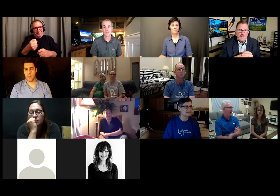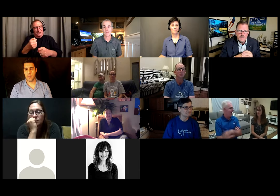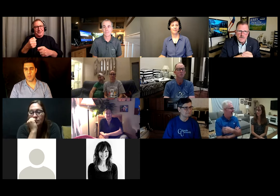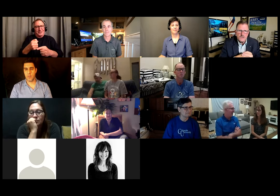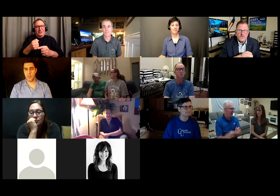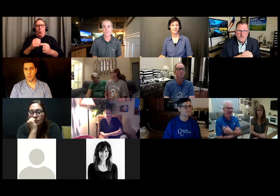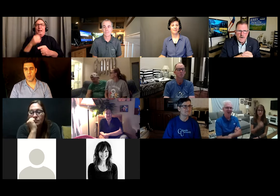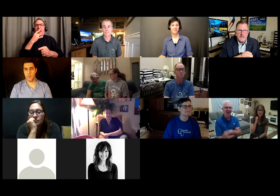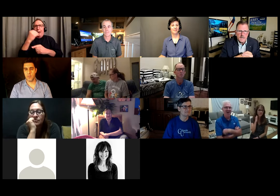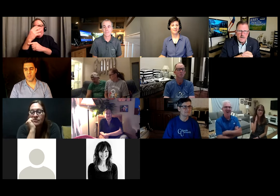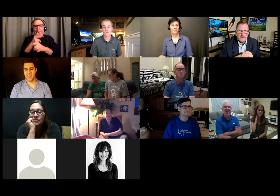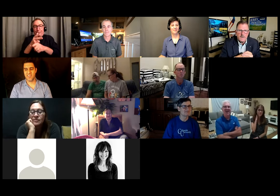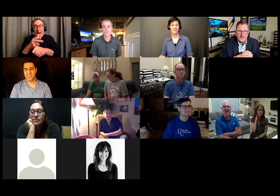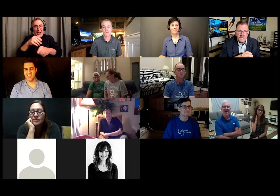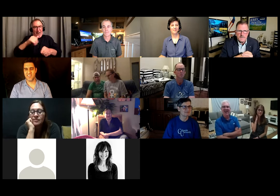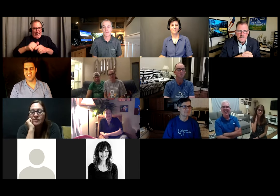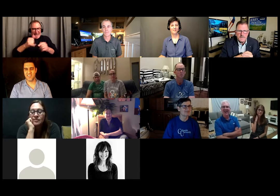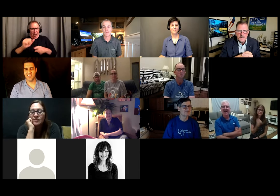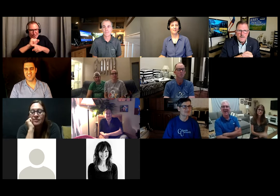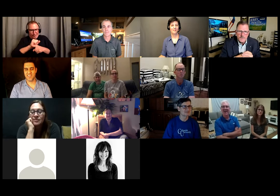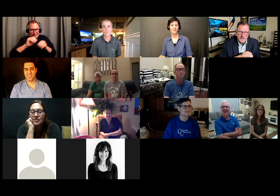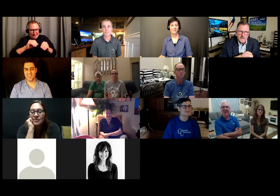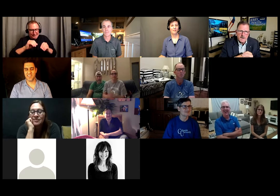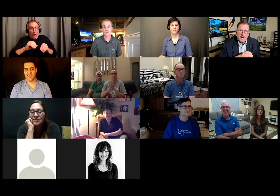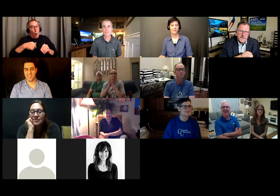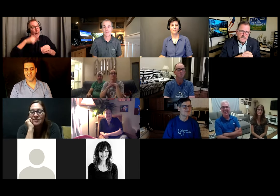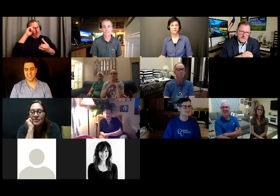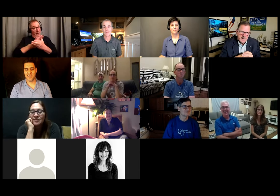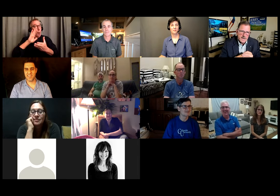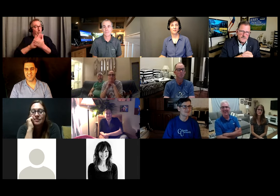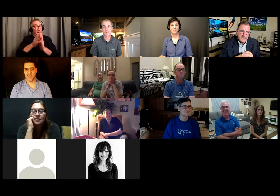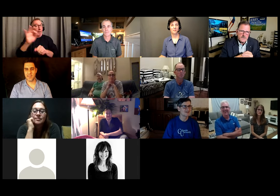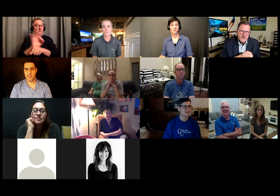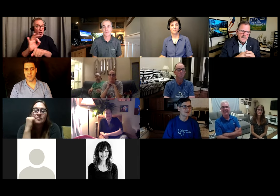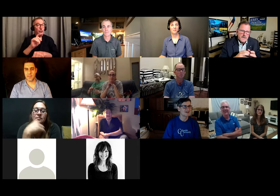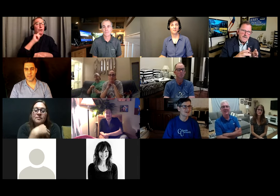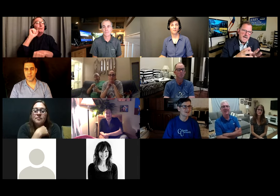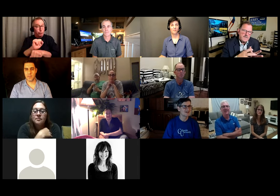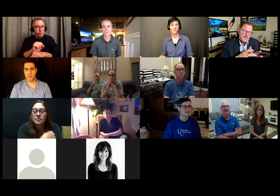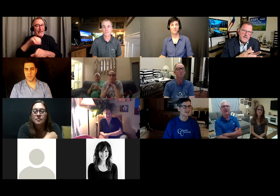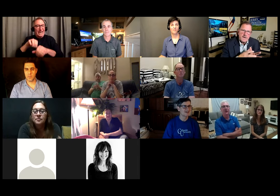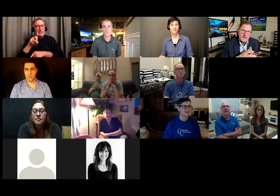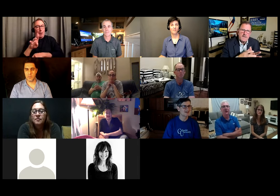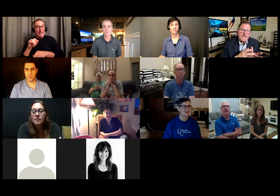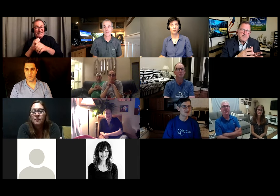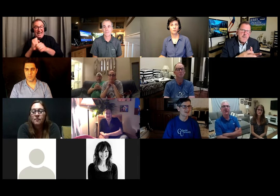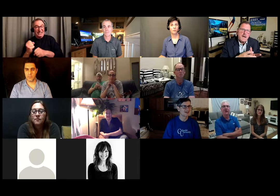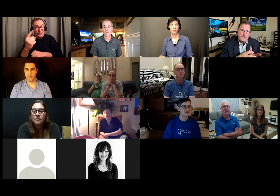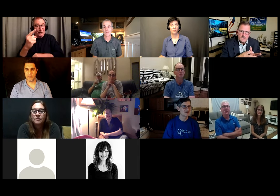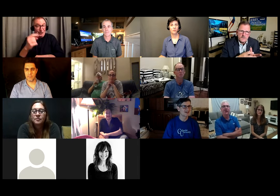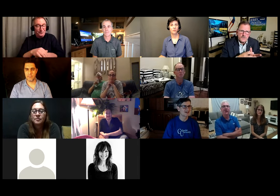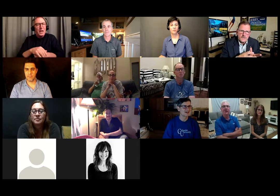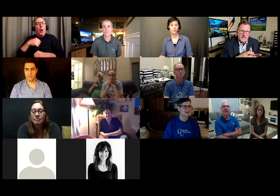that functional and ready to go in Dublin within a year and be able to take passengers. That's what we call last